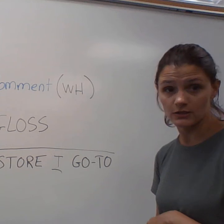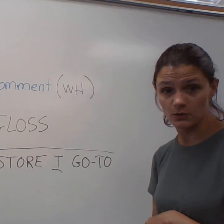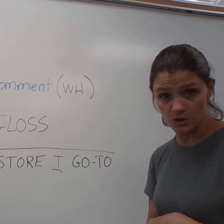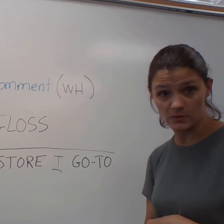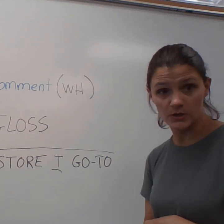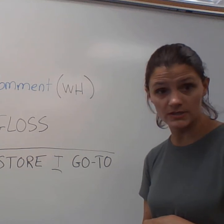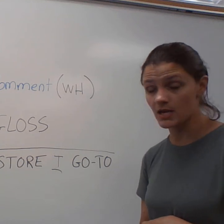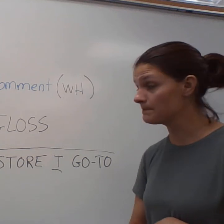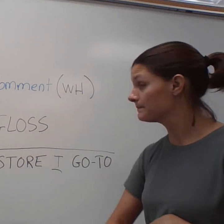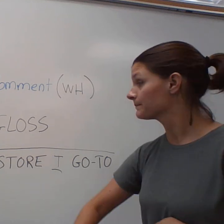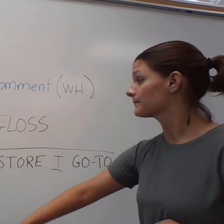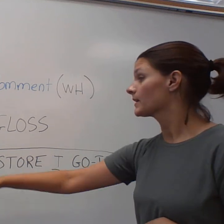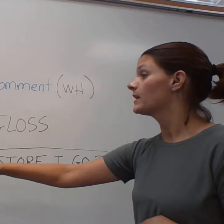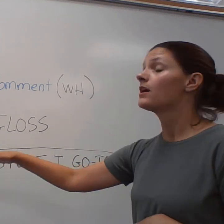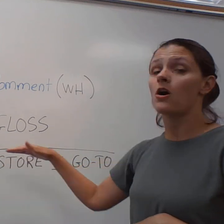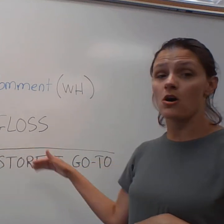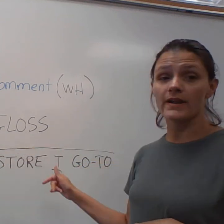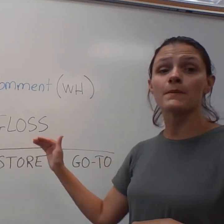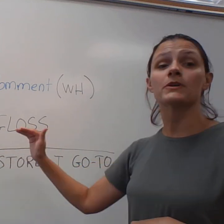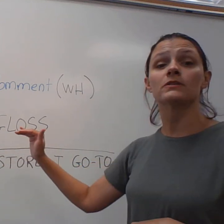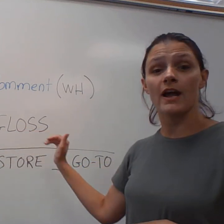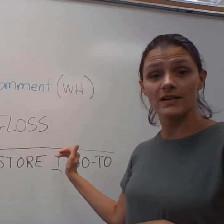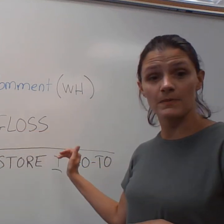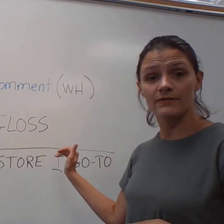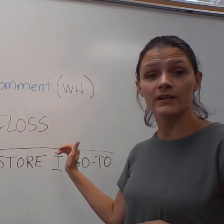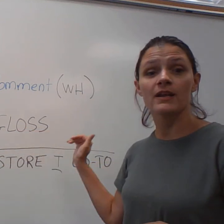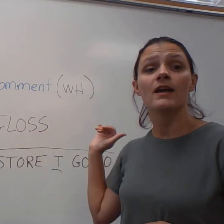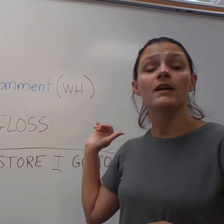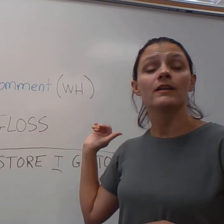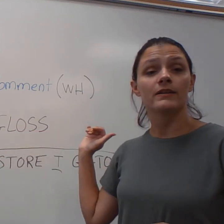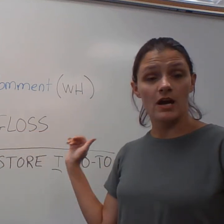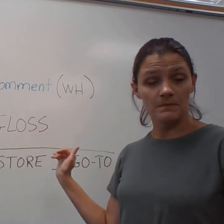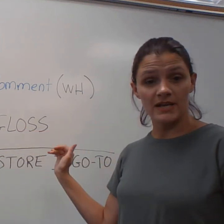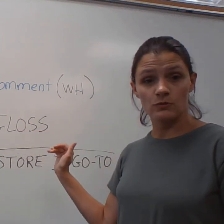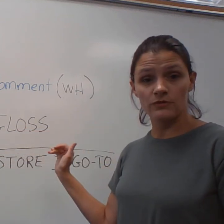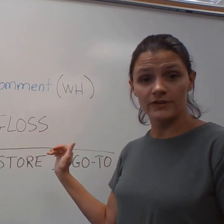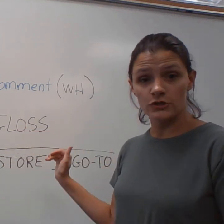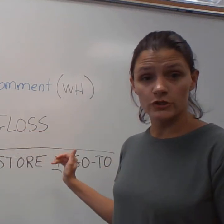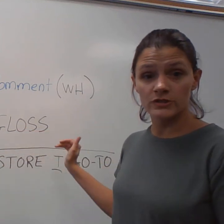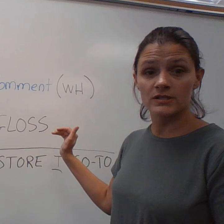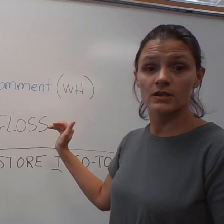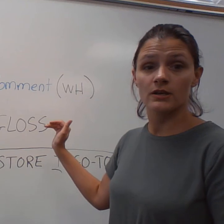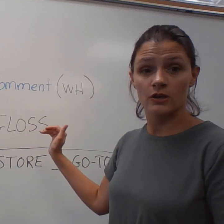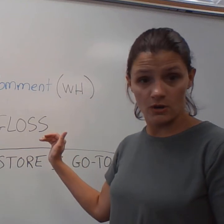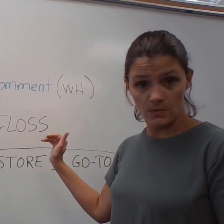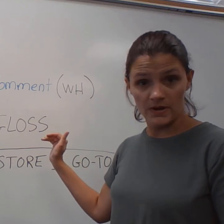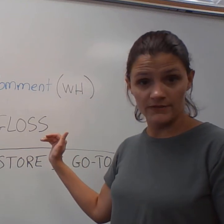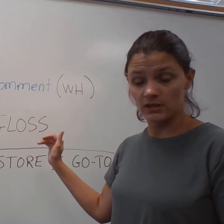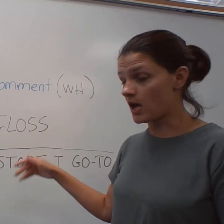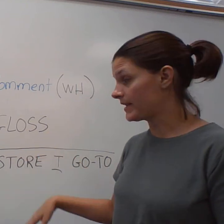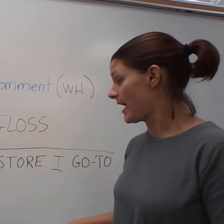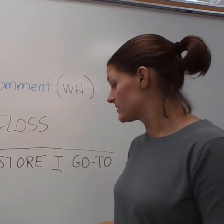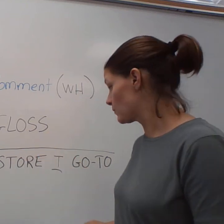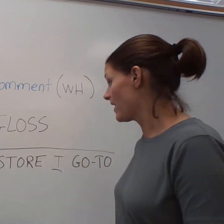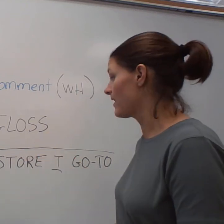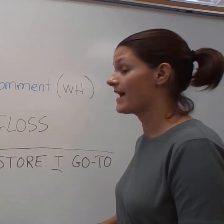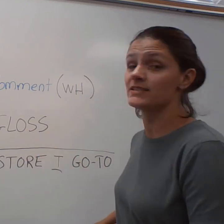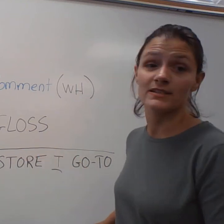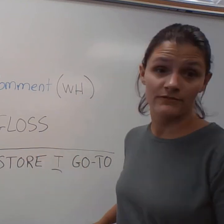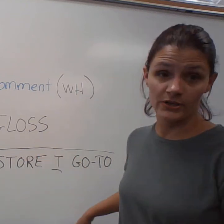your workbook some. All capital, line above it. Non-manual features go above the line, as well as in very